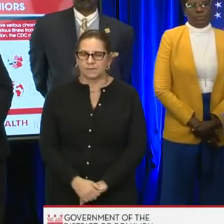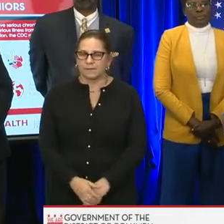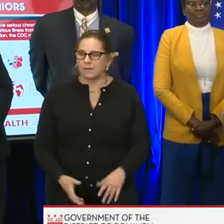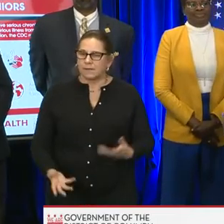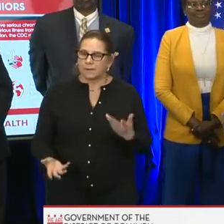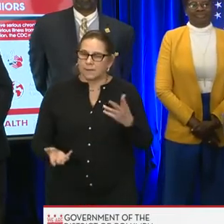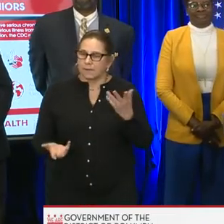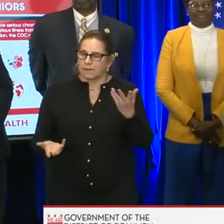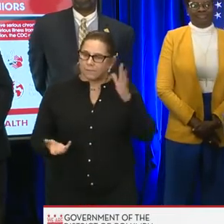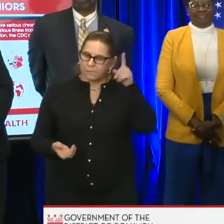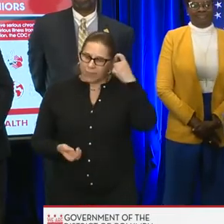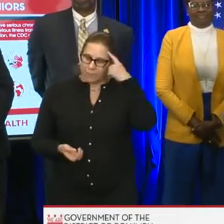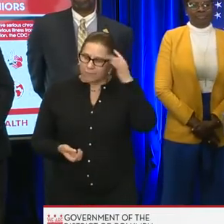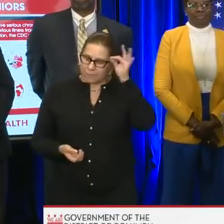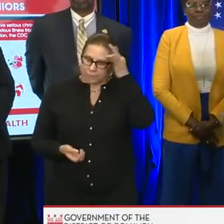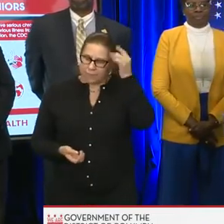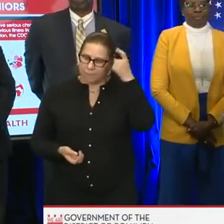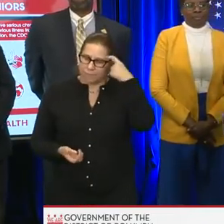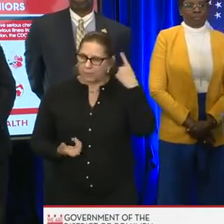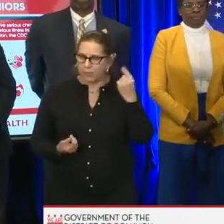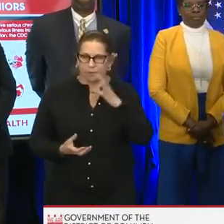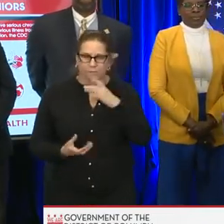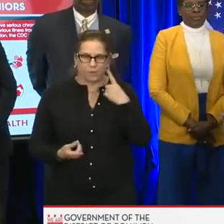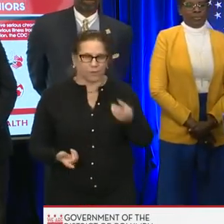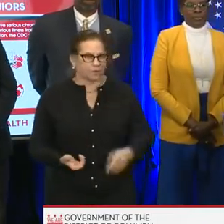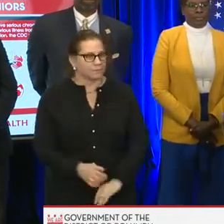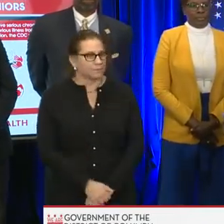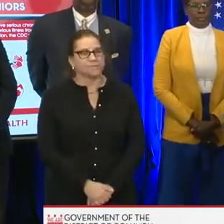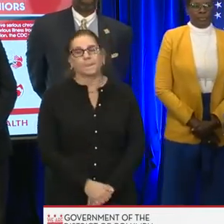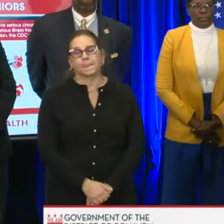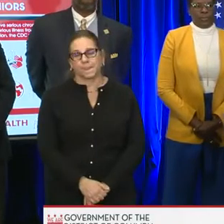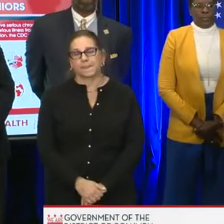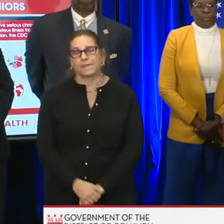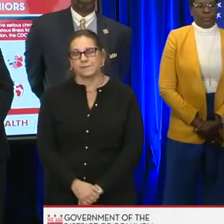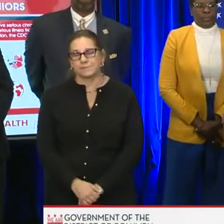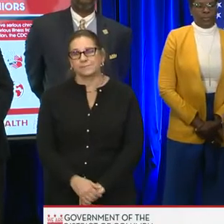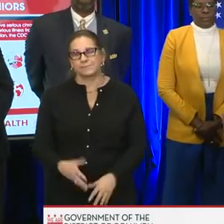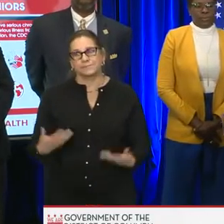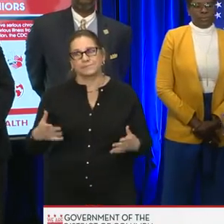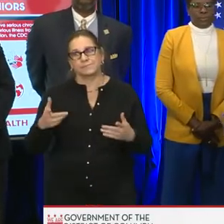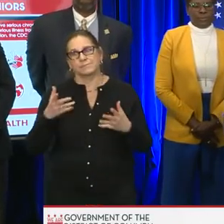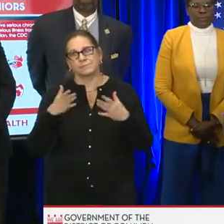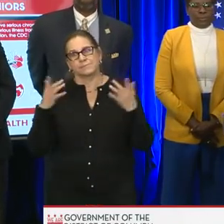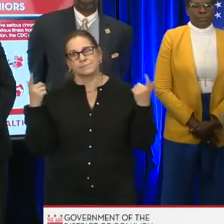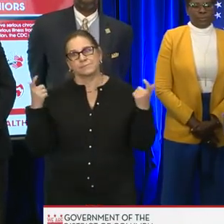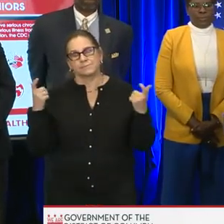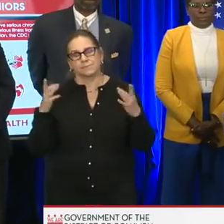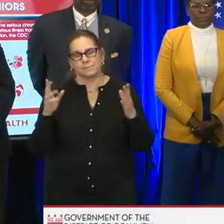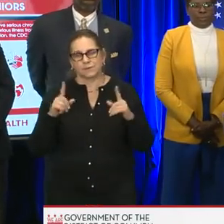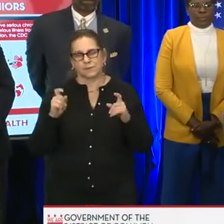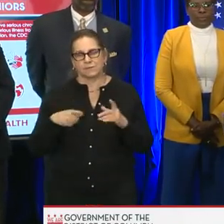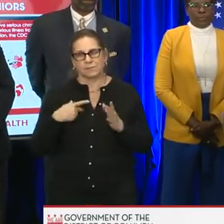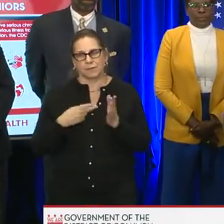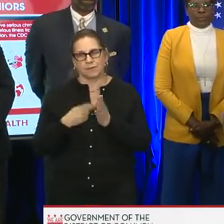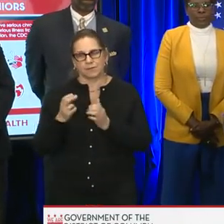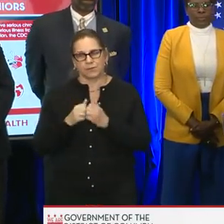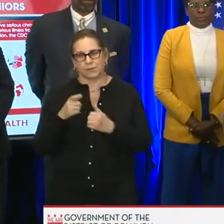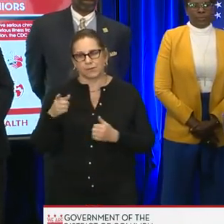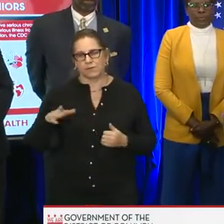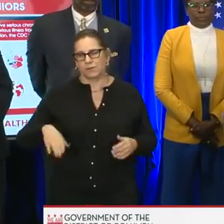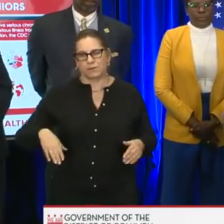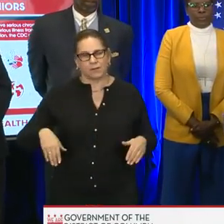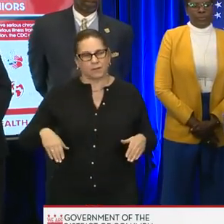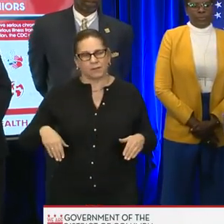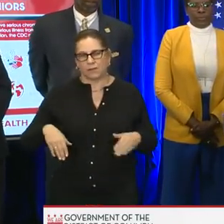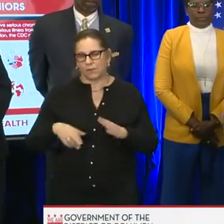one. So we are, I will, of course, and I have to be honest with you, I haven't had a chance to really review